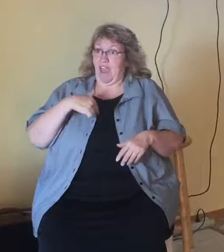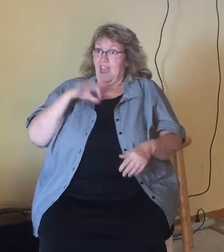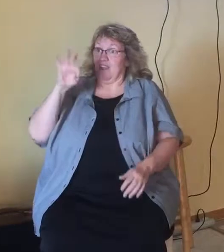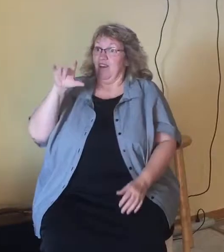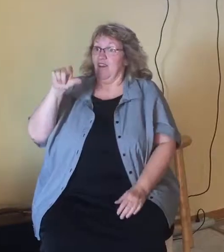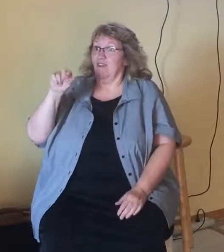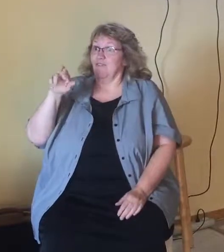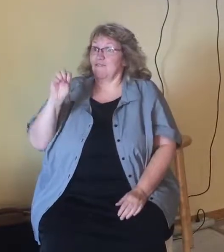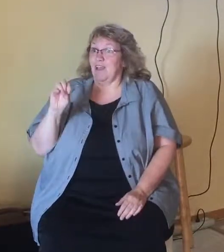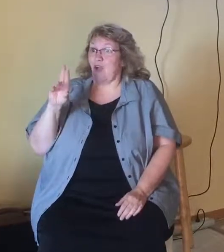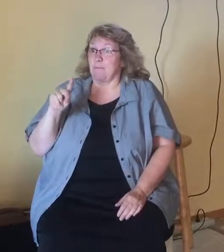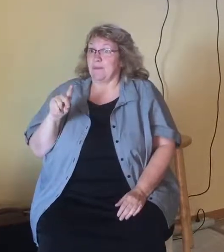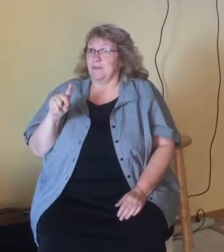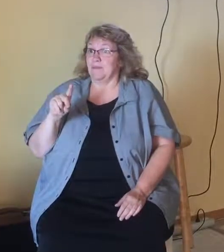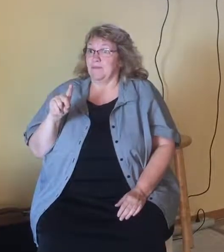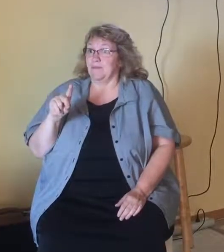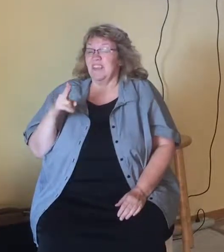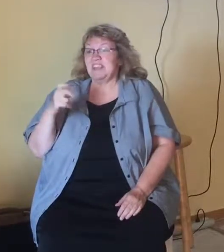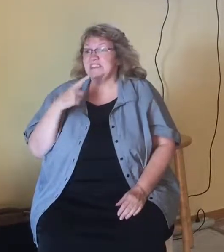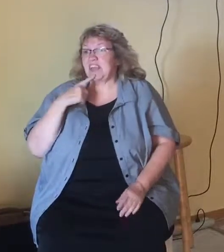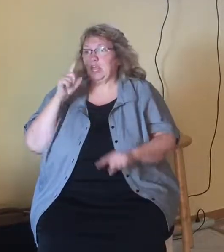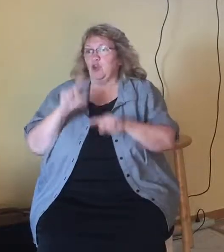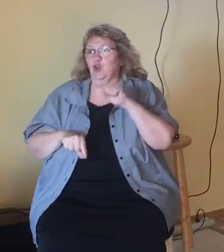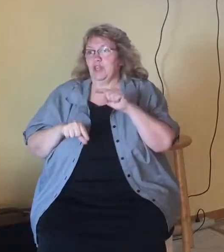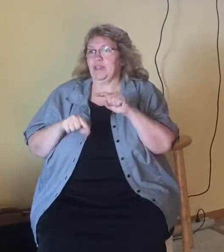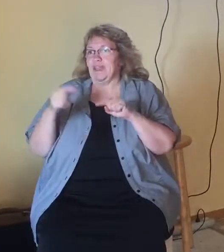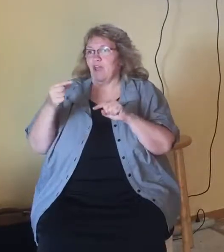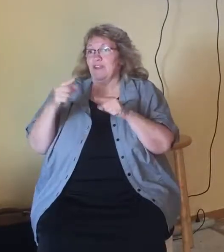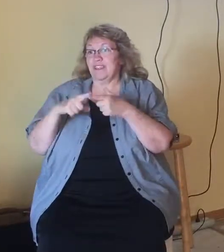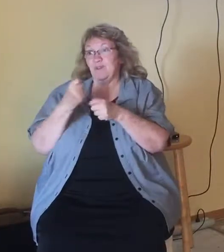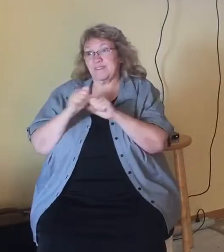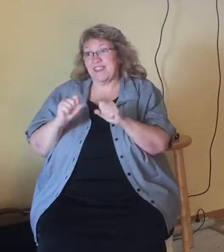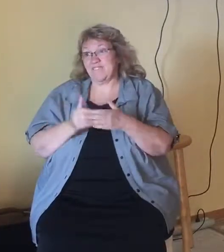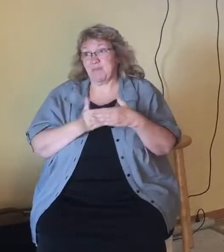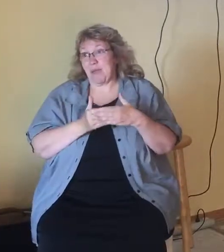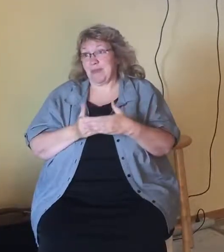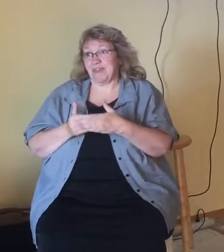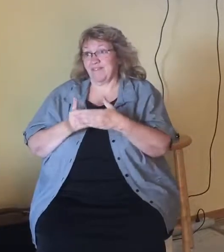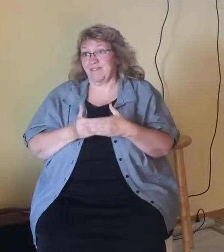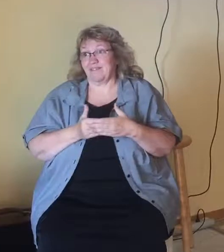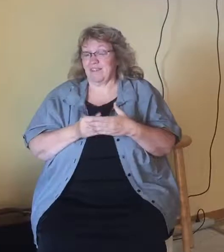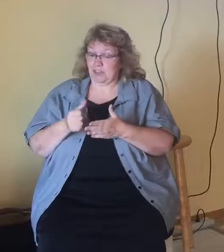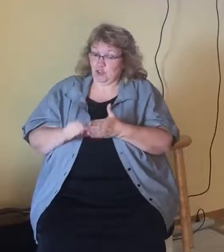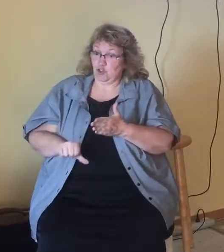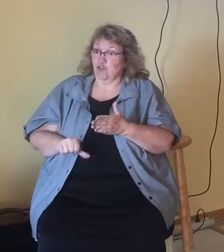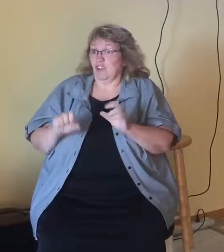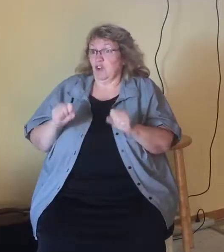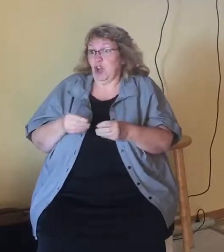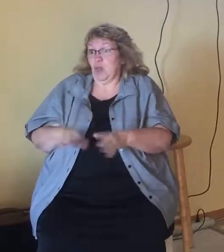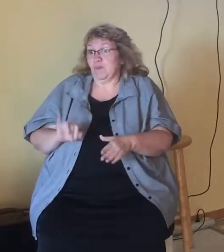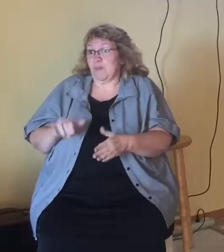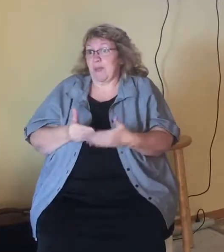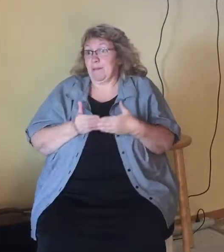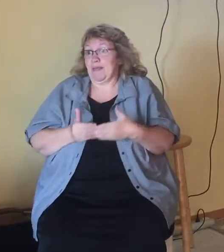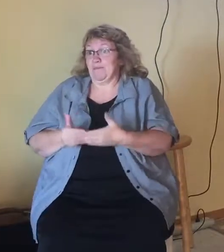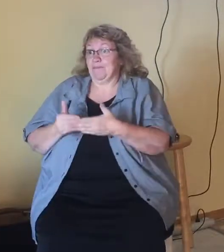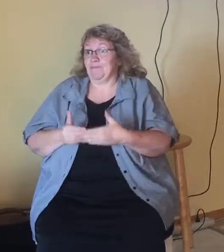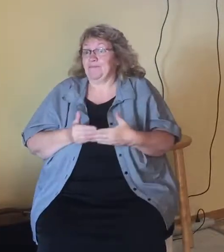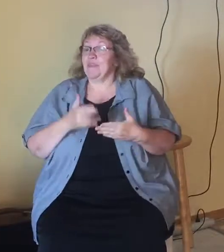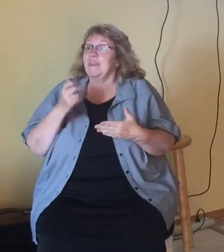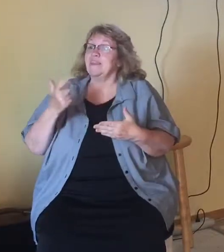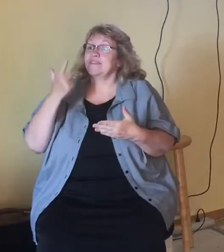would be no guarantee he could save the baby. If he had to do surgery on me, there would be a possibility of losing the baby. So he said, "Why don't we